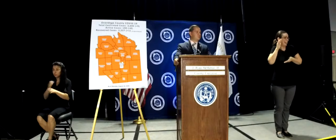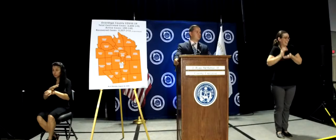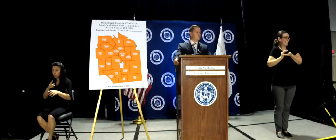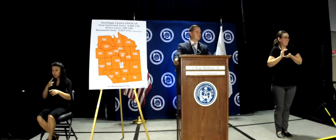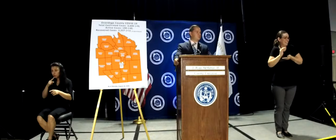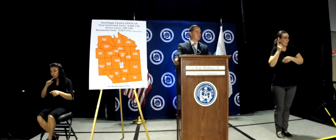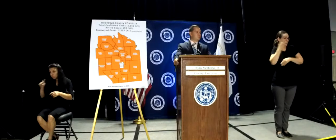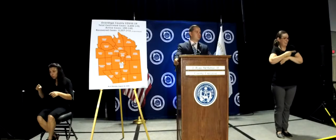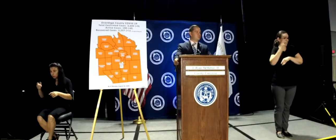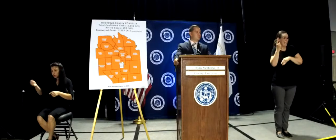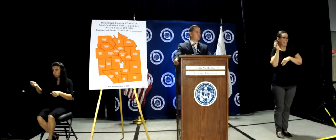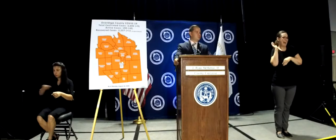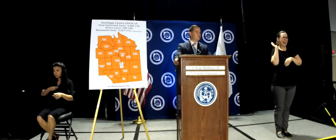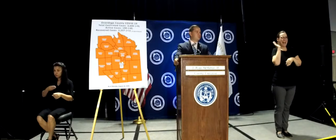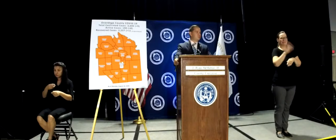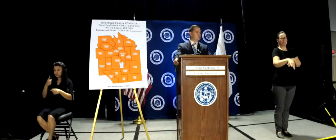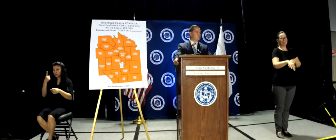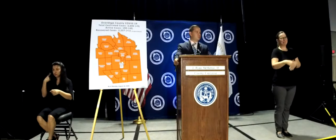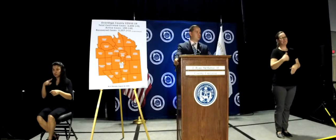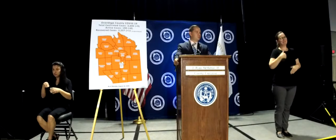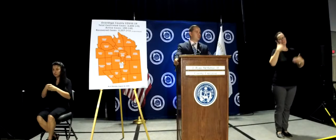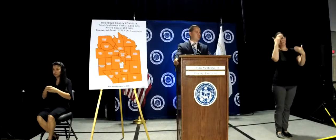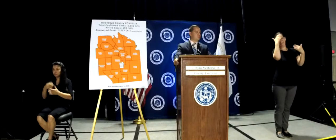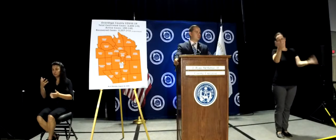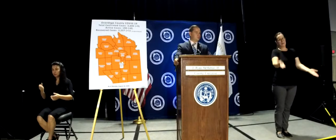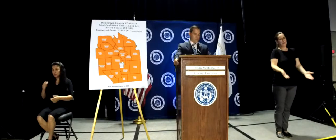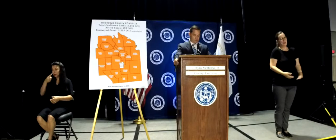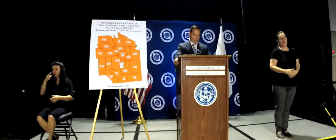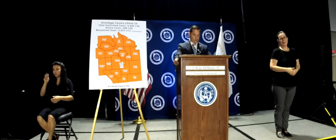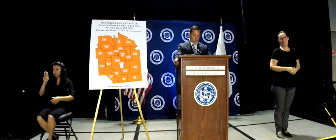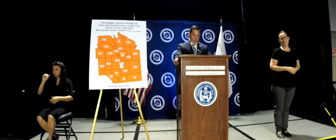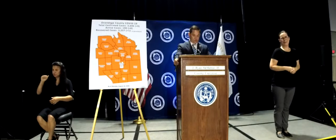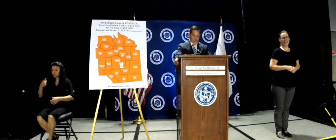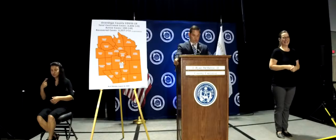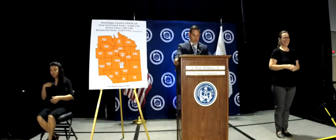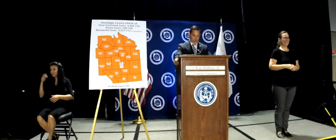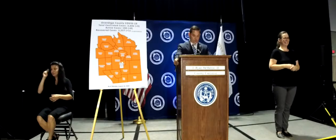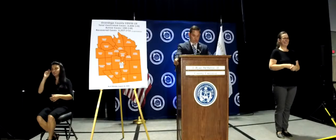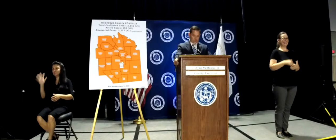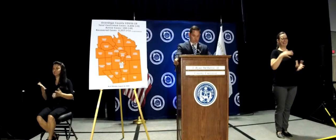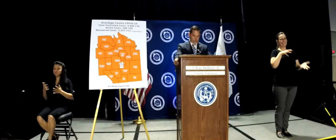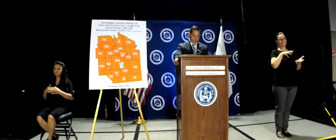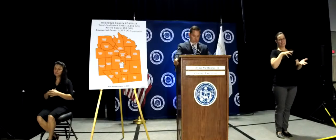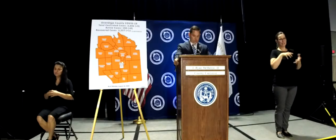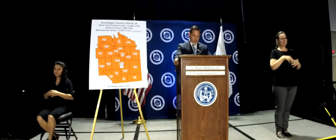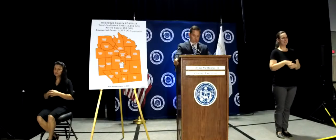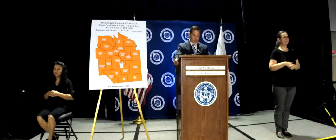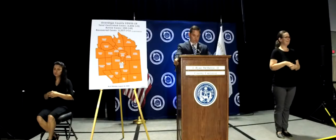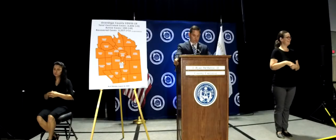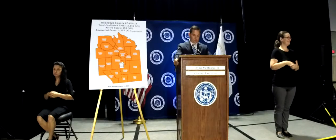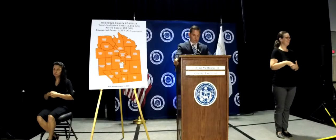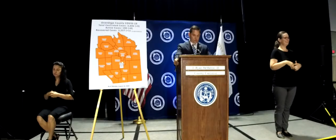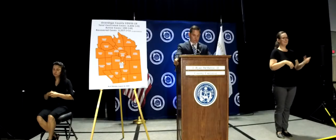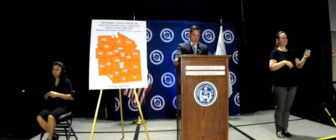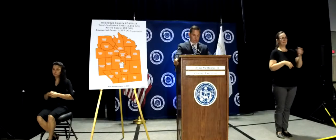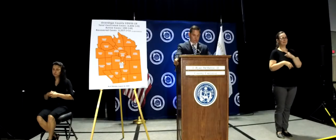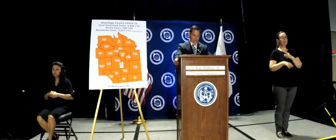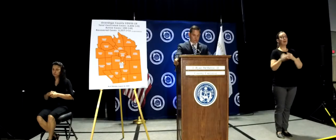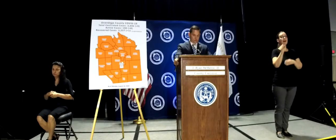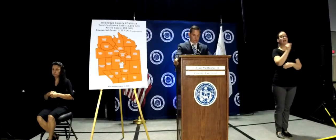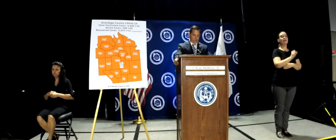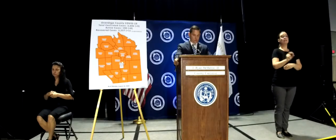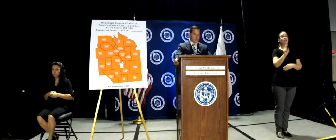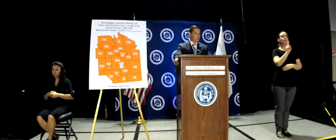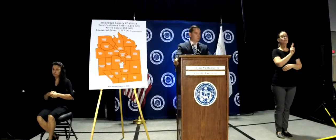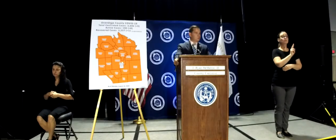at SU and other colleges, and that's not part of your statistics, but their diagnostic tests and